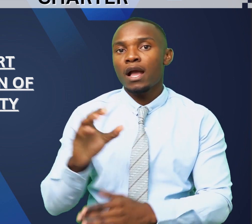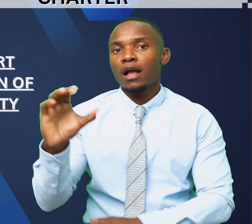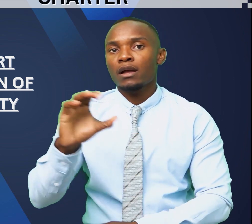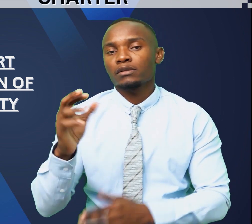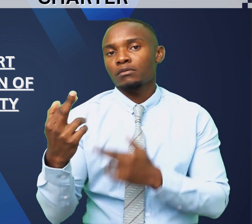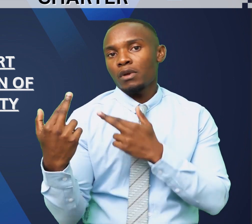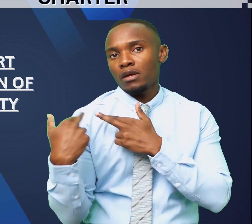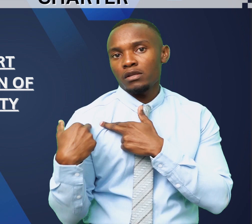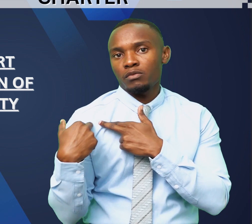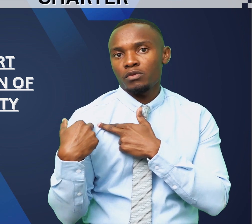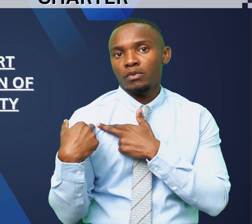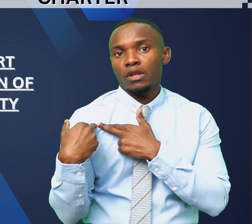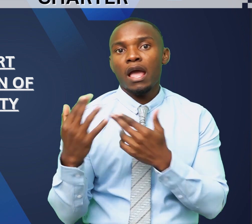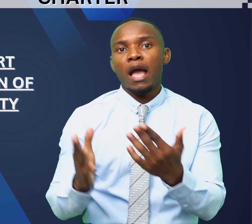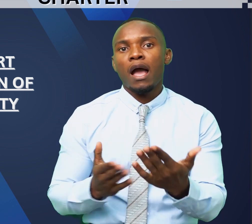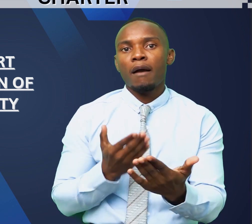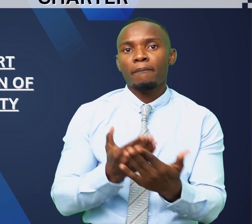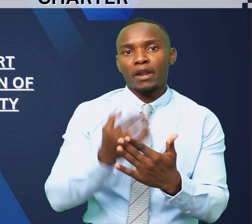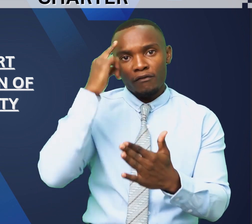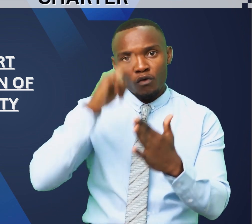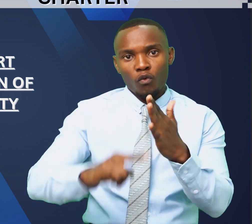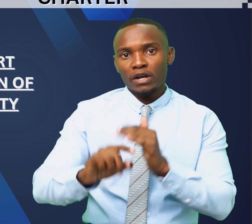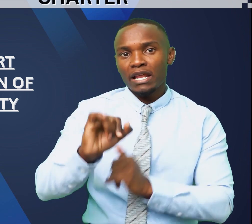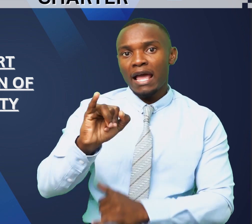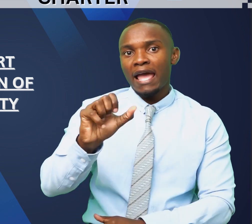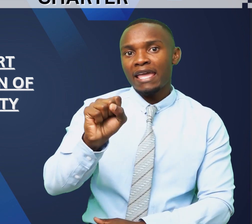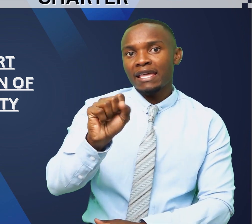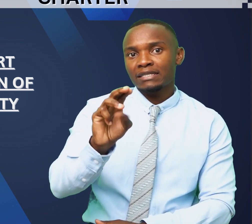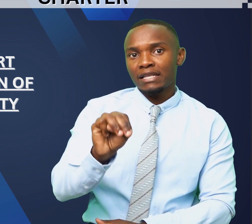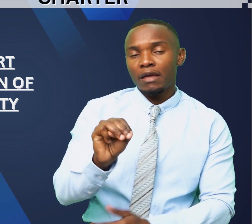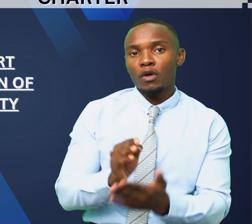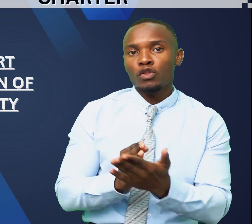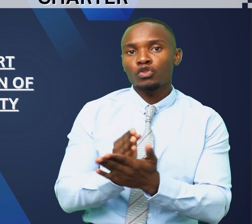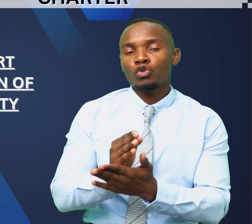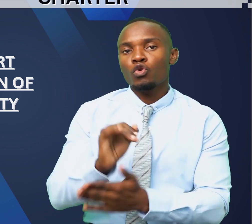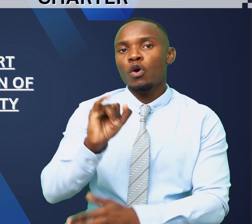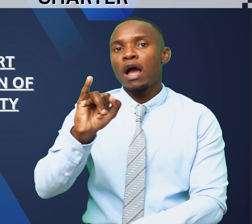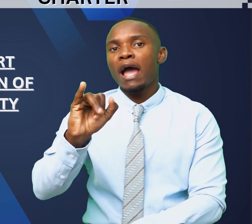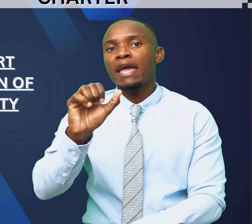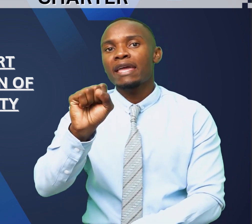Customer obligation: apply for ISM stickers through